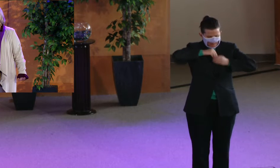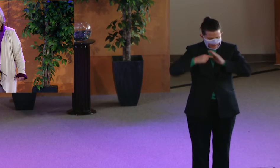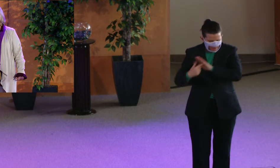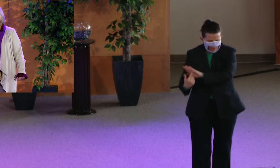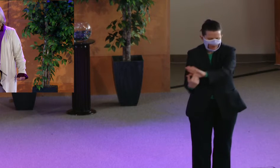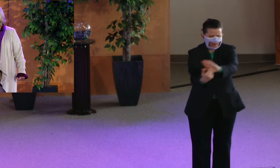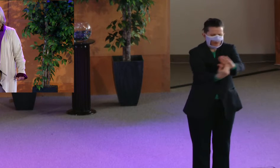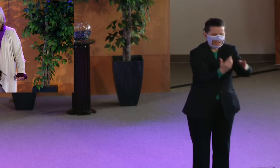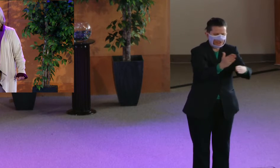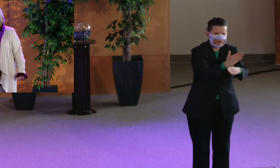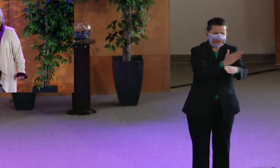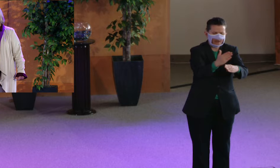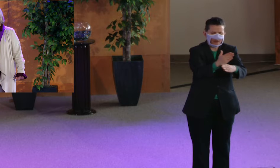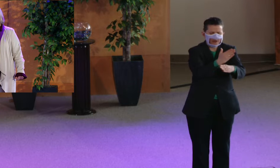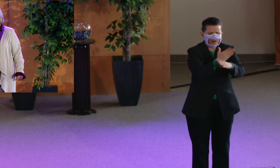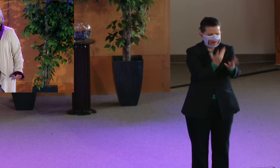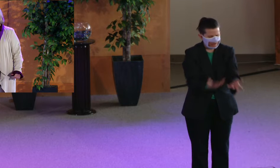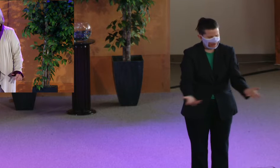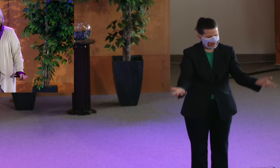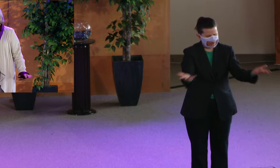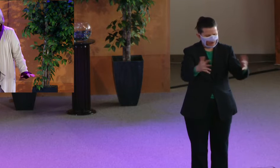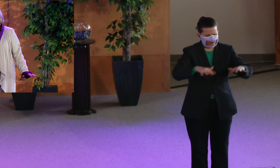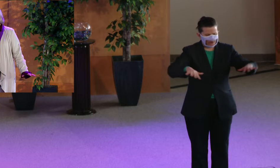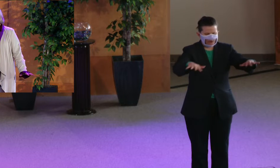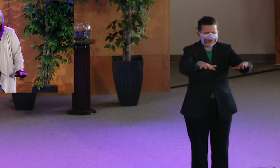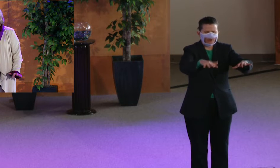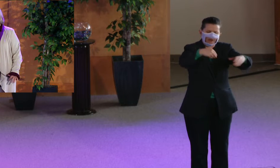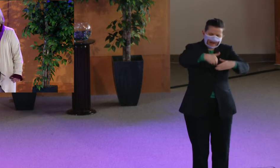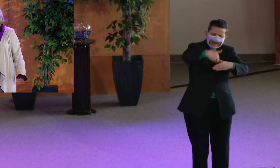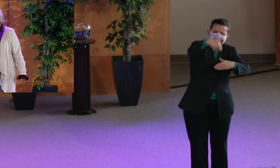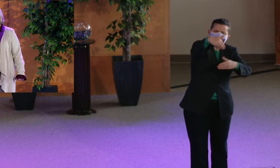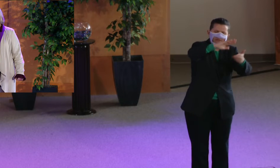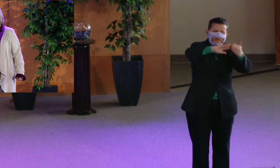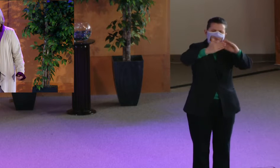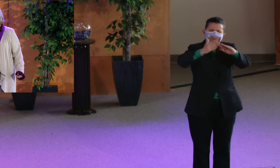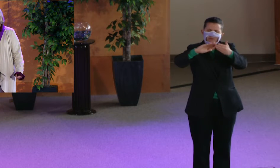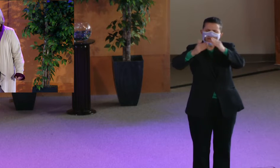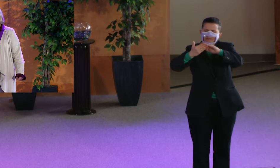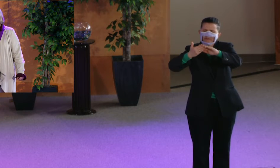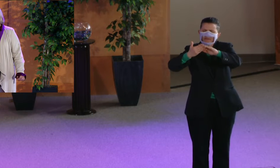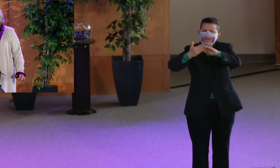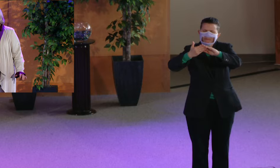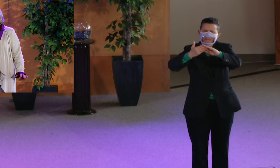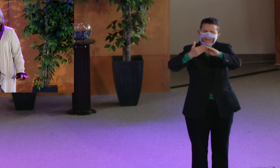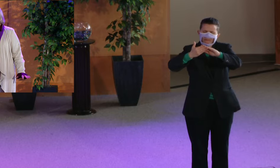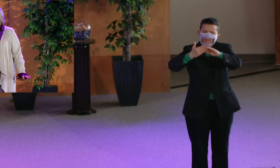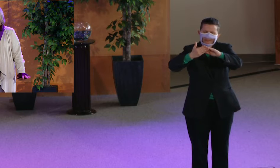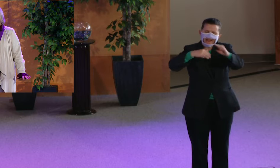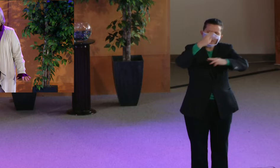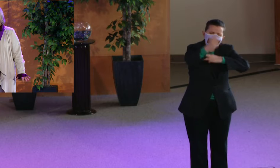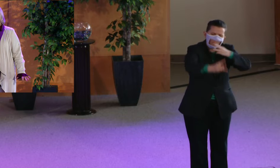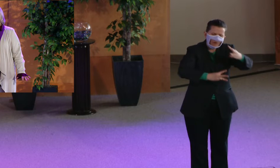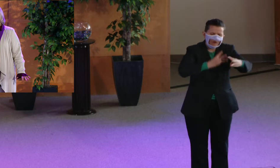lives, in this sanctuary, in our community at large, in the